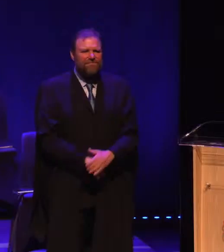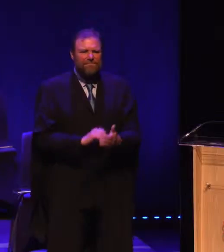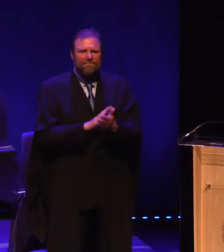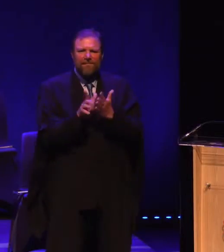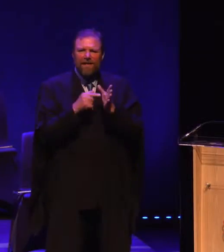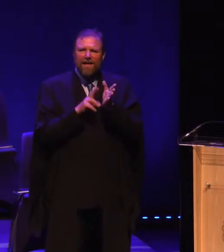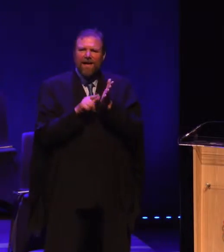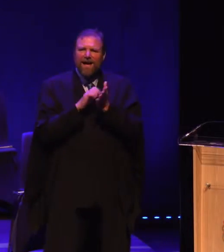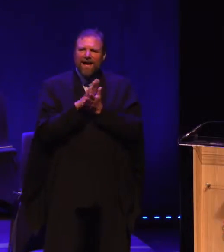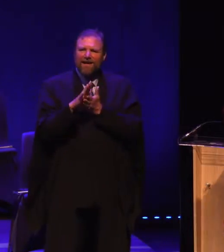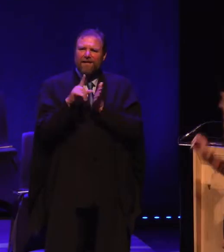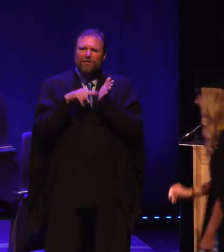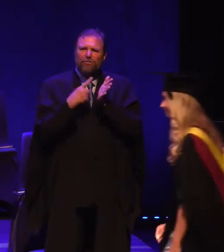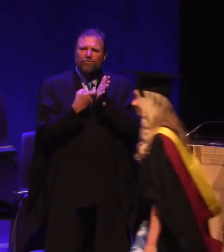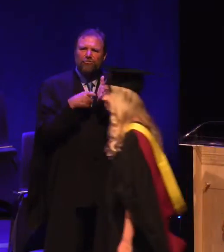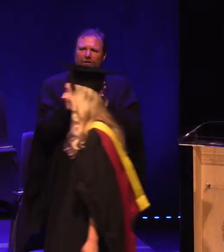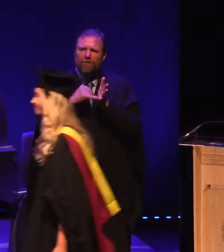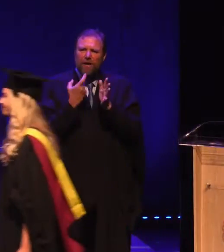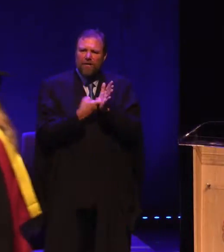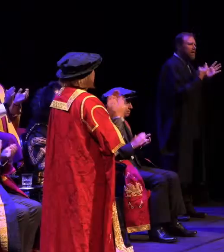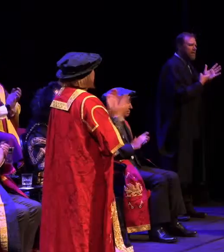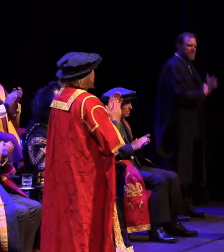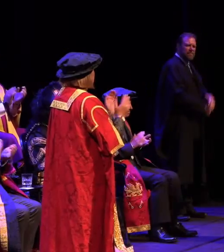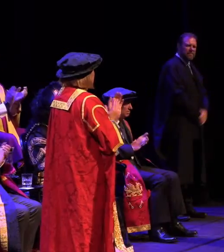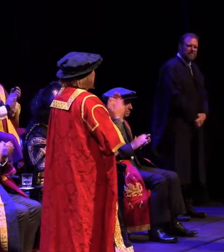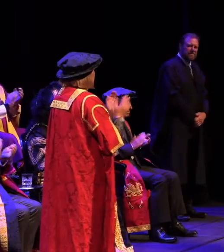Hannah Tredgett.